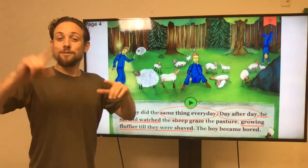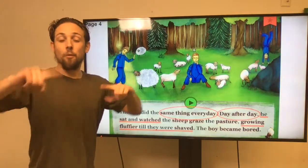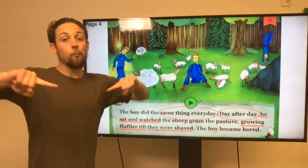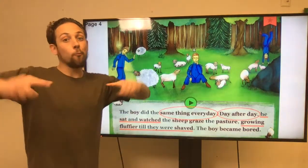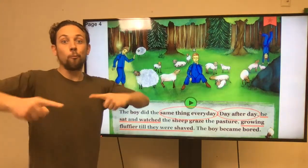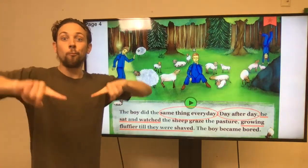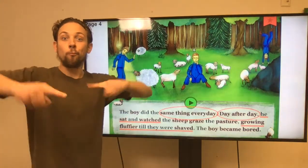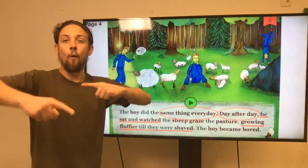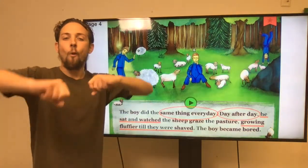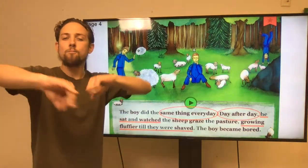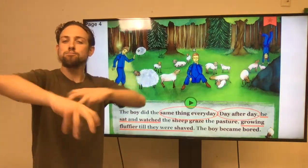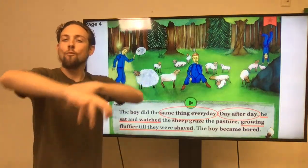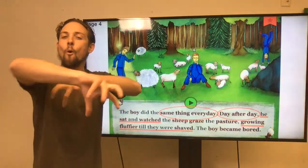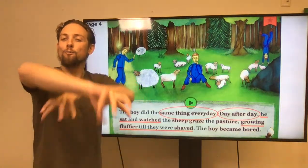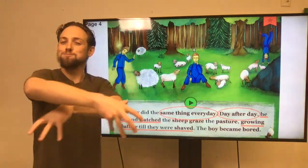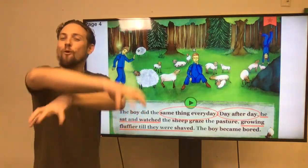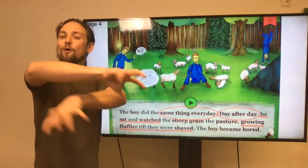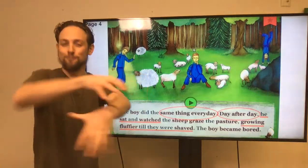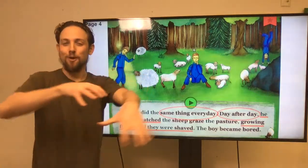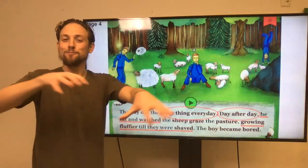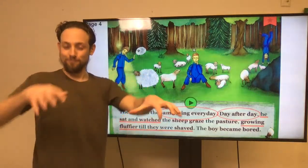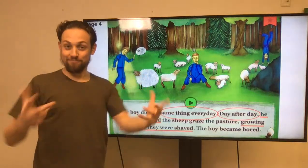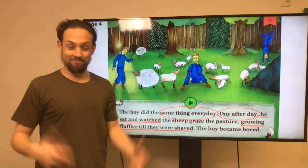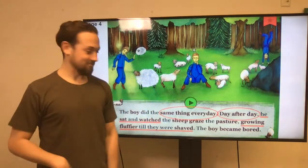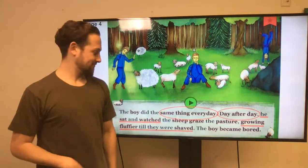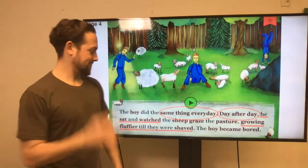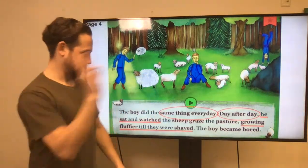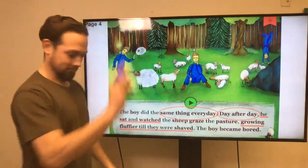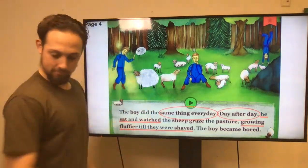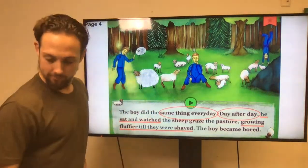The sheep were getting fluffier till they were shaved.